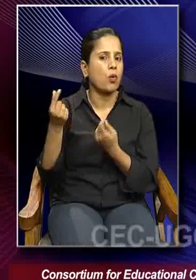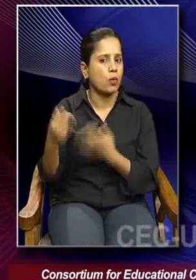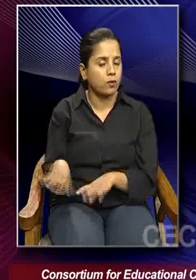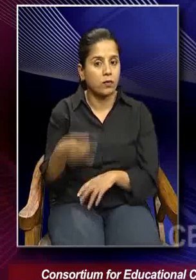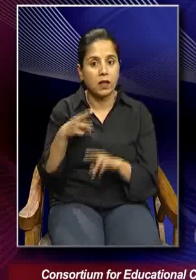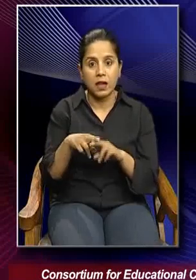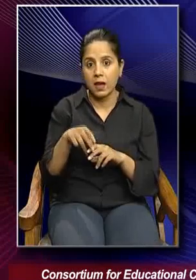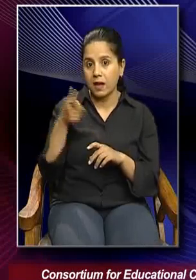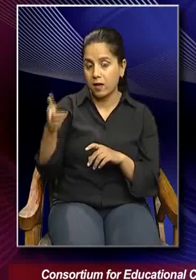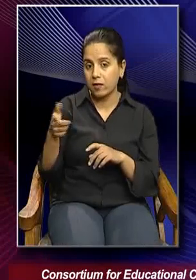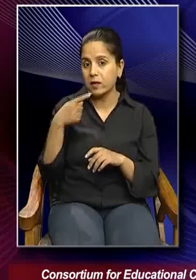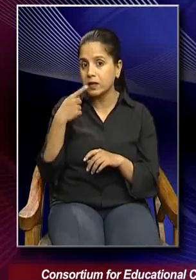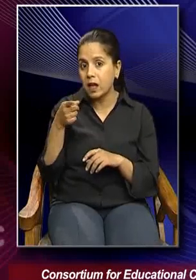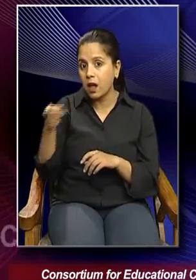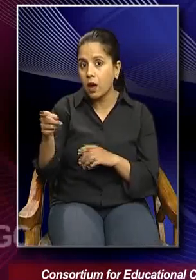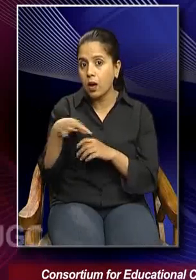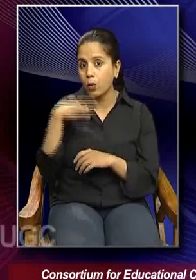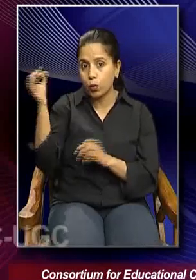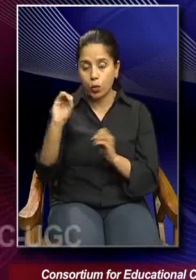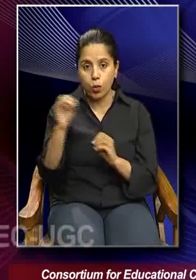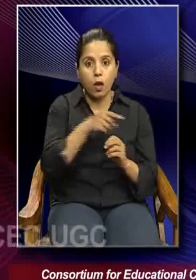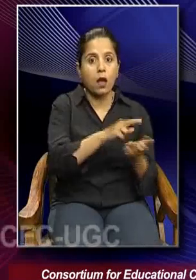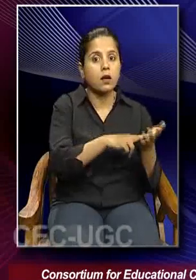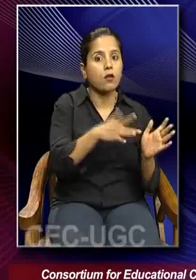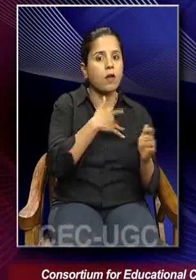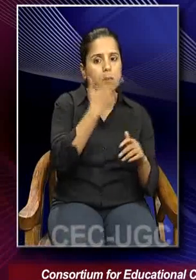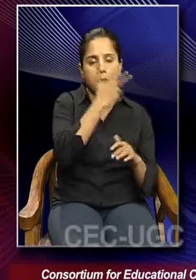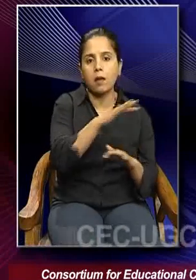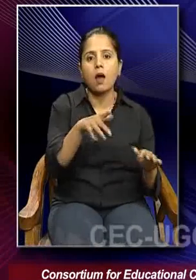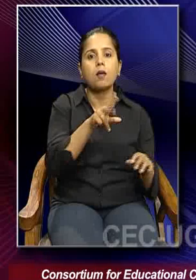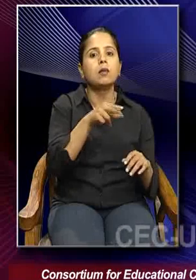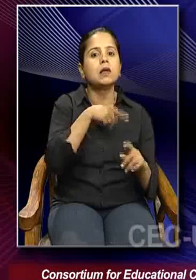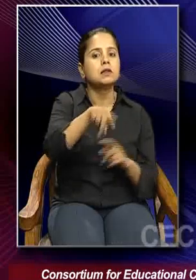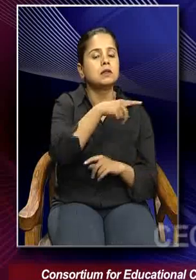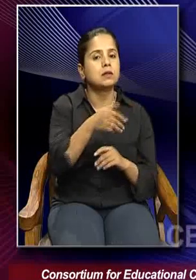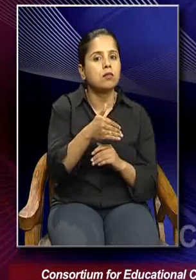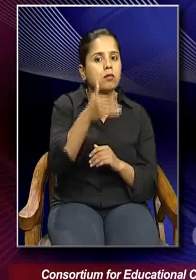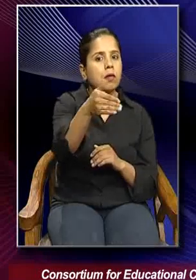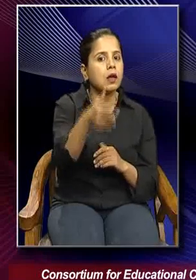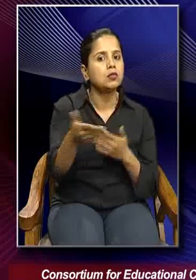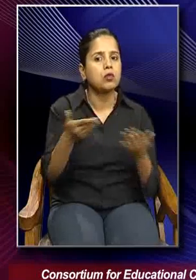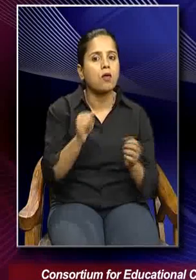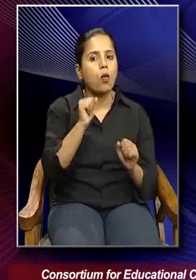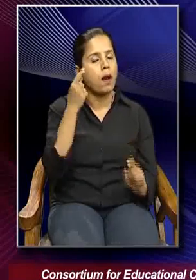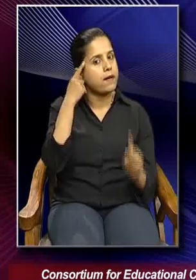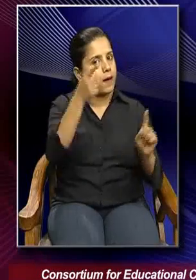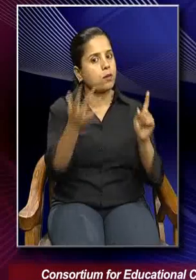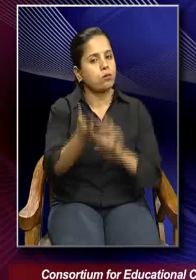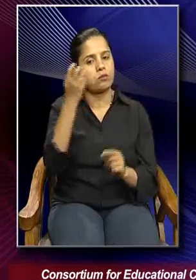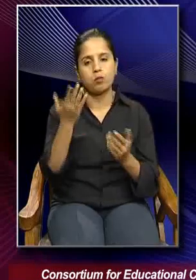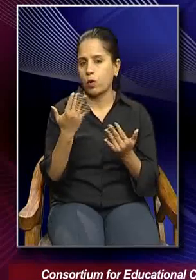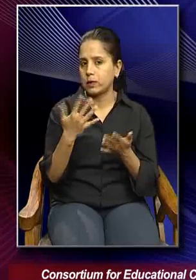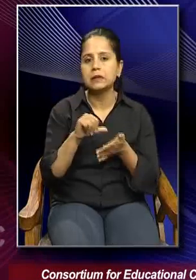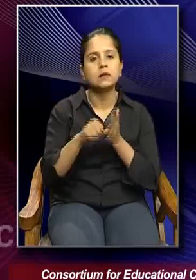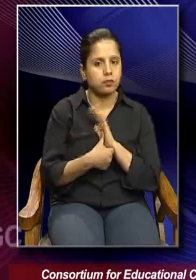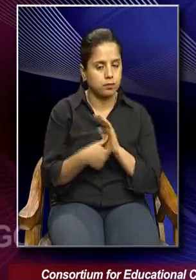is blind, because then it would not be able to serve its purpose.